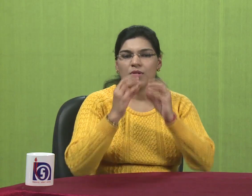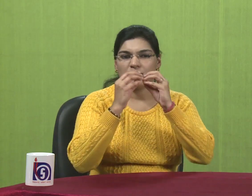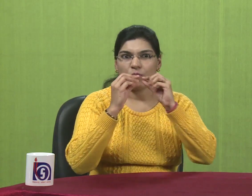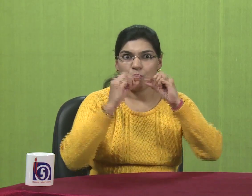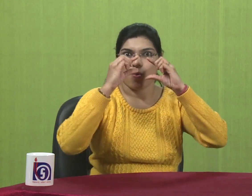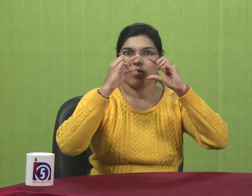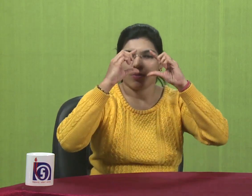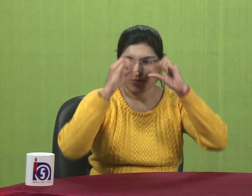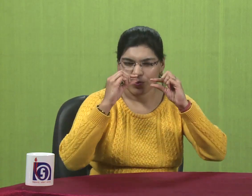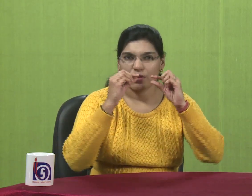formatting designs,